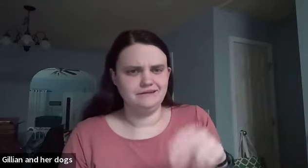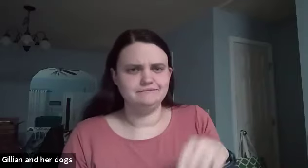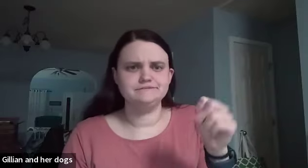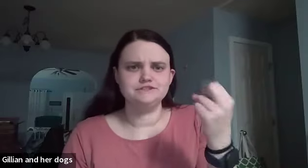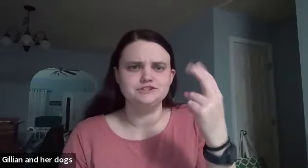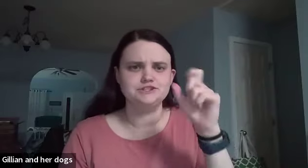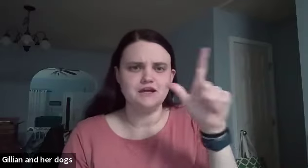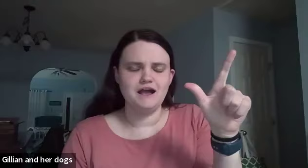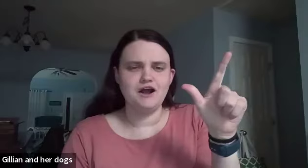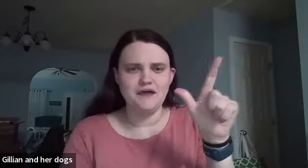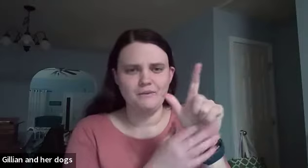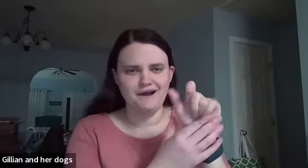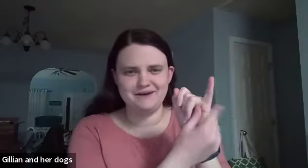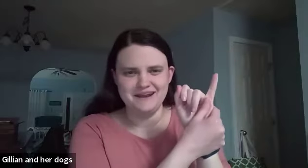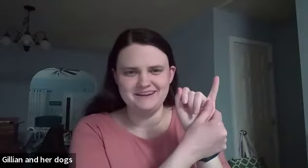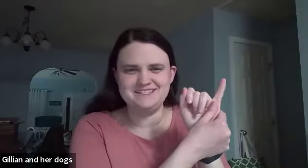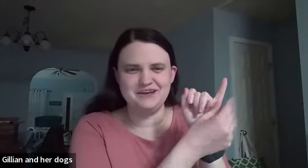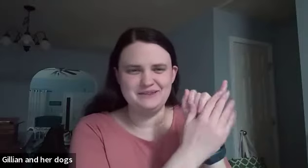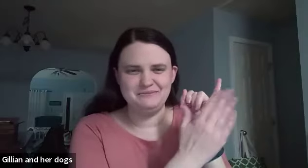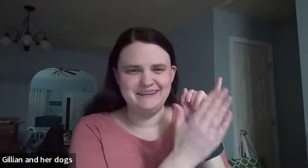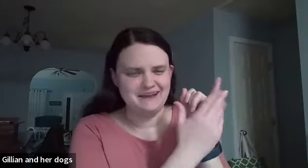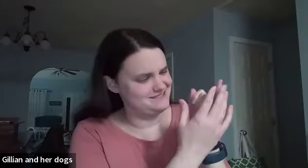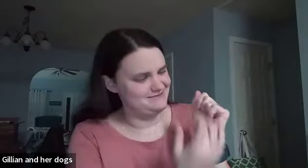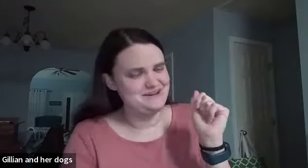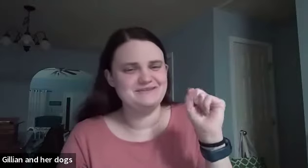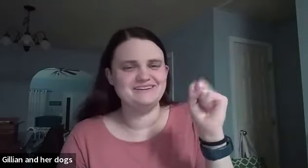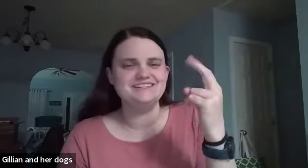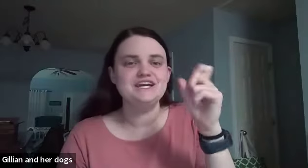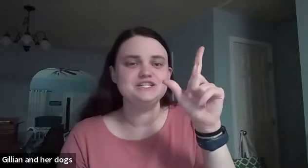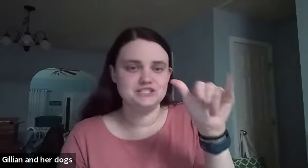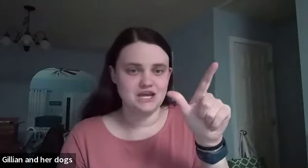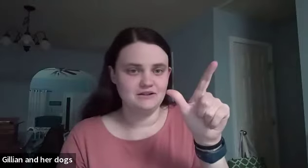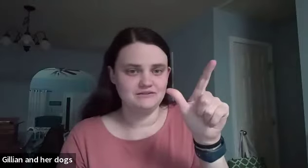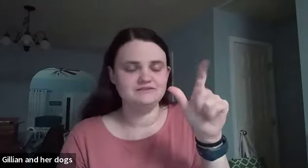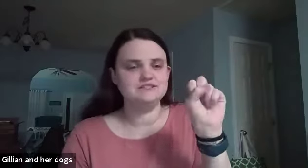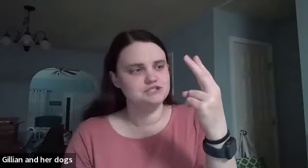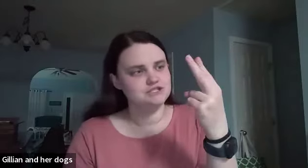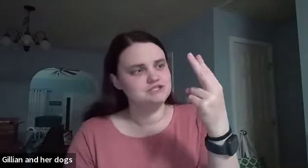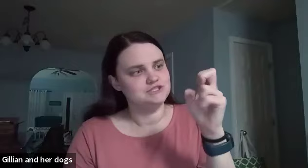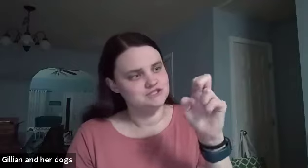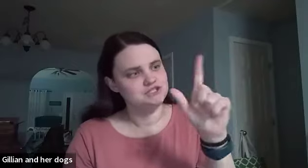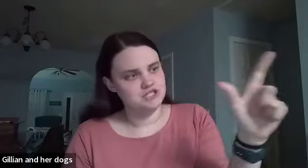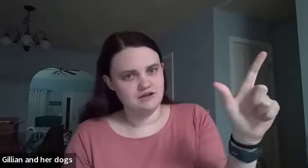Shelly. Shell. I caught that Y coming out. I saw that little pinky. I was like, what in the world? Shell.